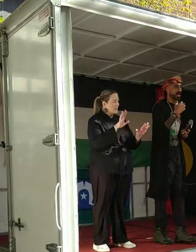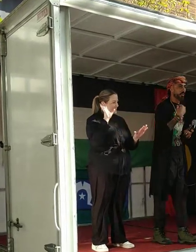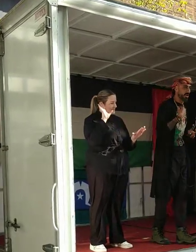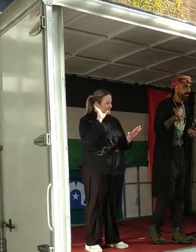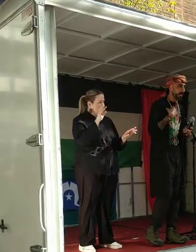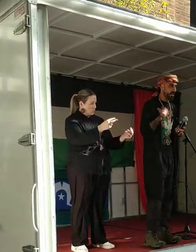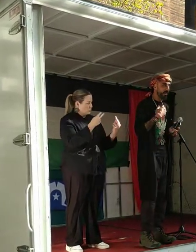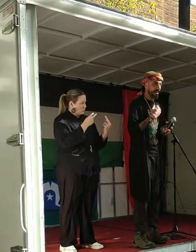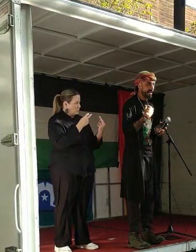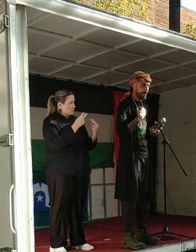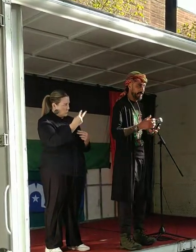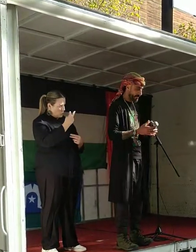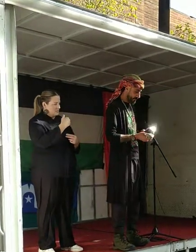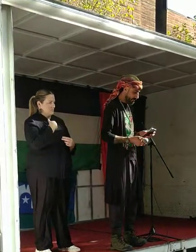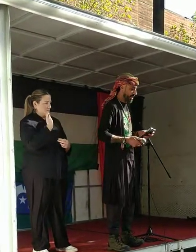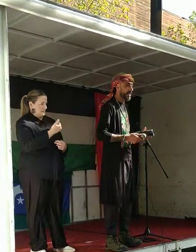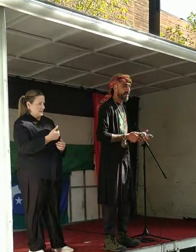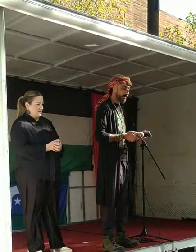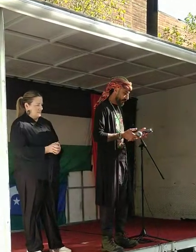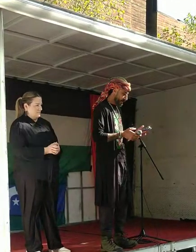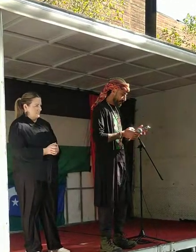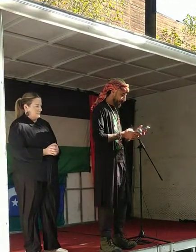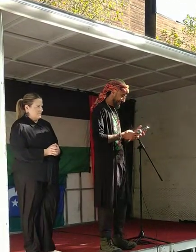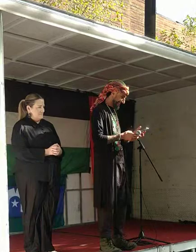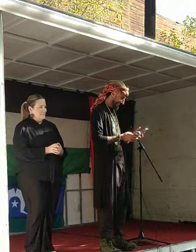listen. What's my name?